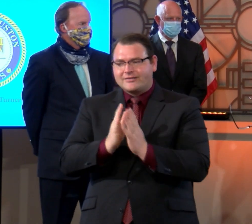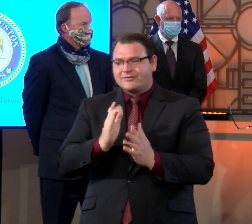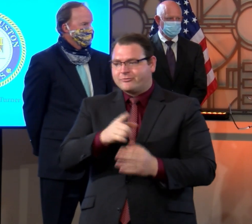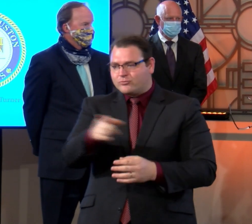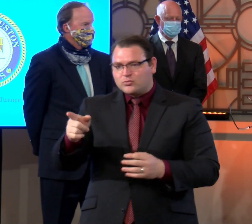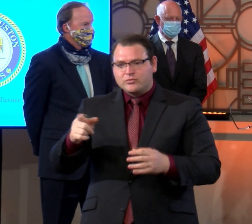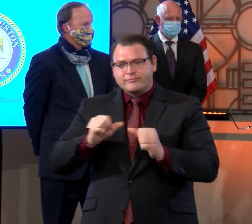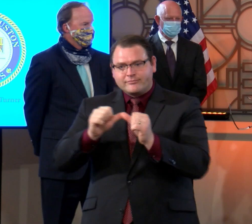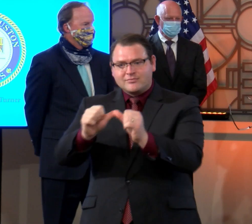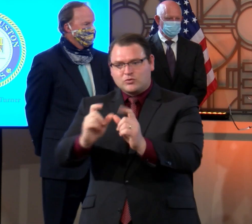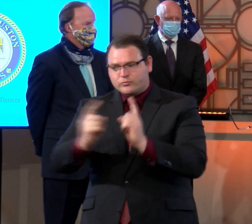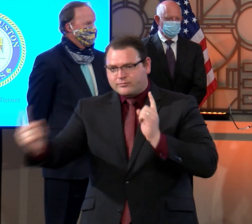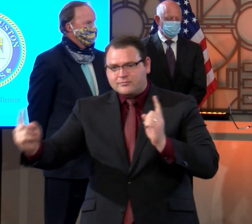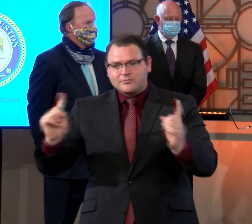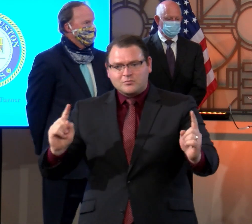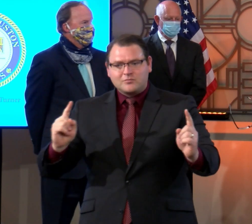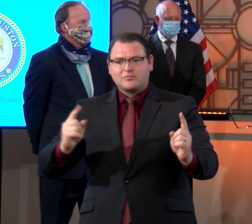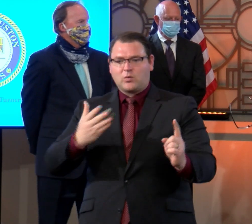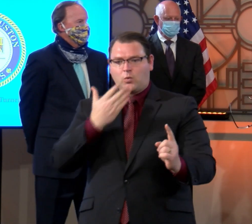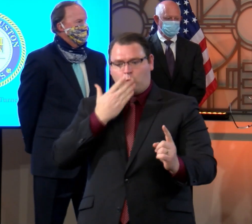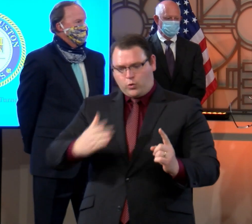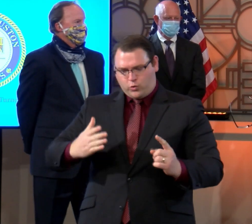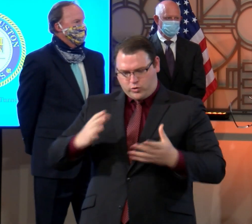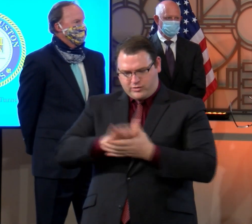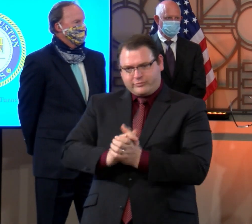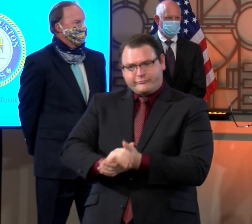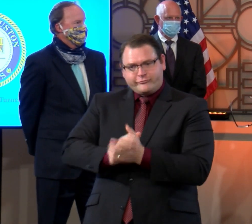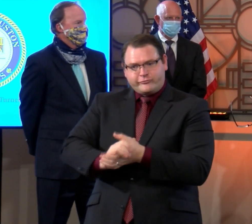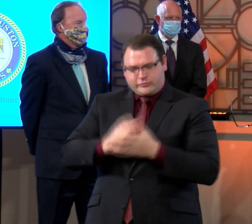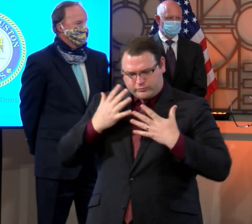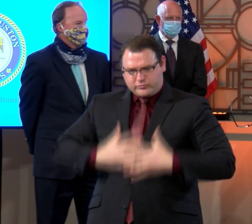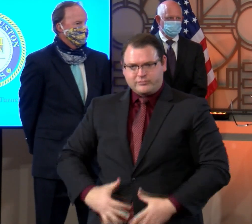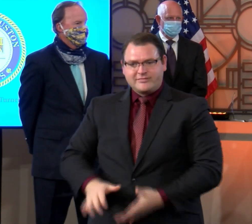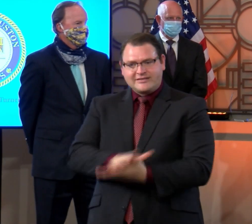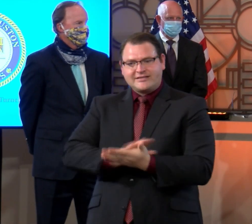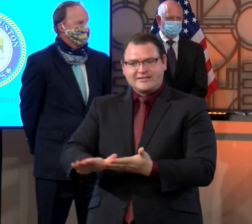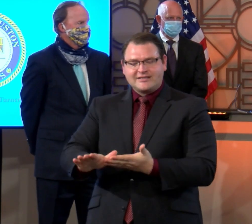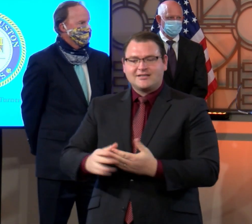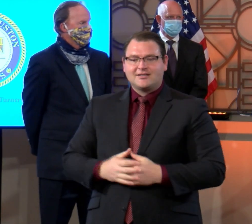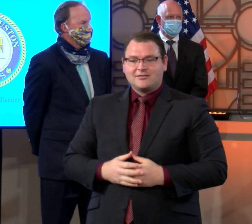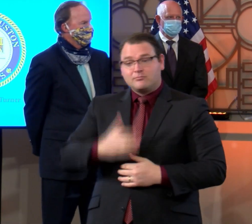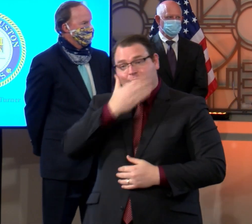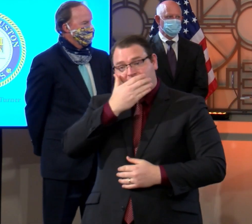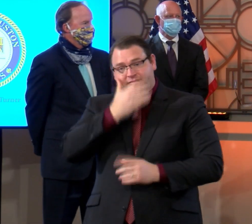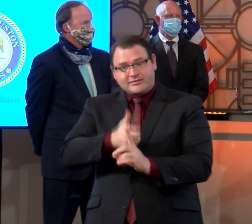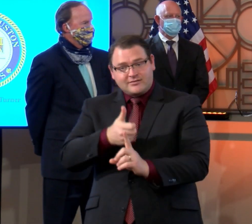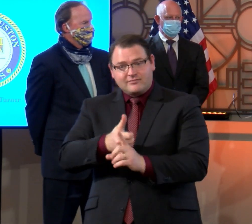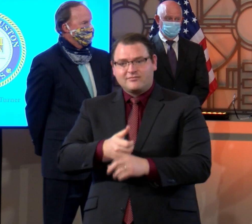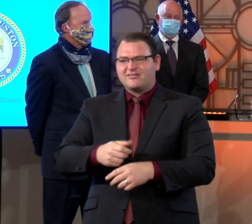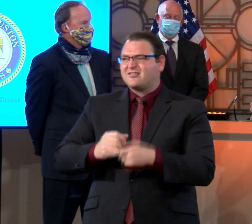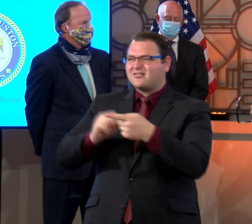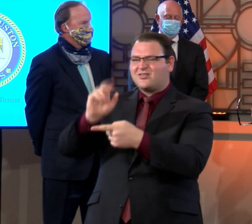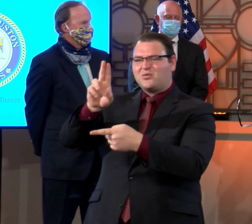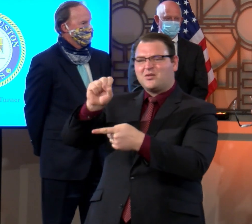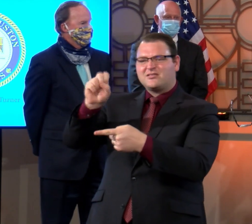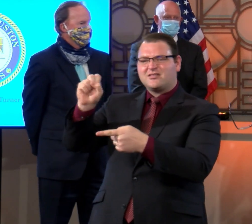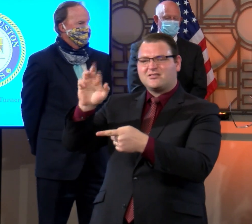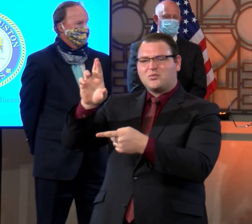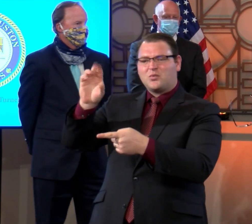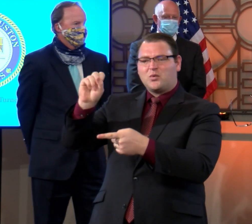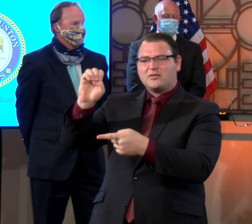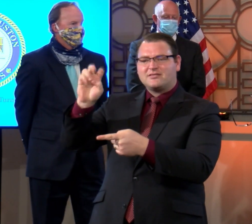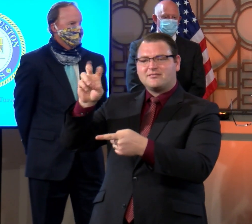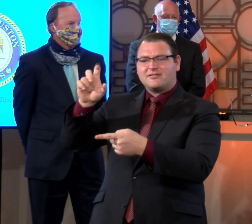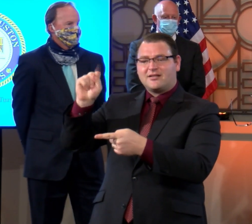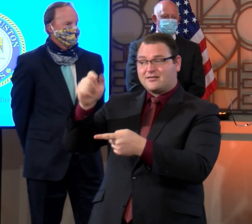hygiene, wearing of masks. We know that on the USS Roosevelt, a good percentage of the folks were asymptomatic, but there were carriers,